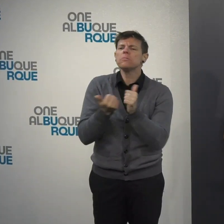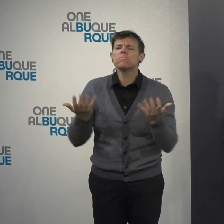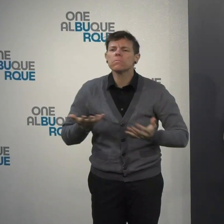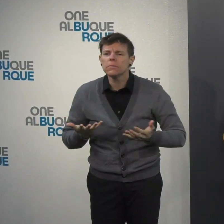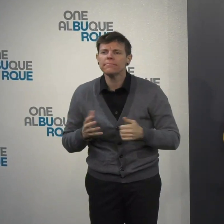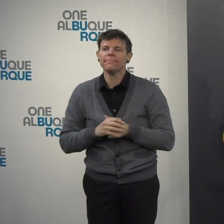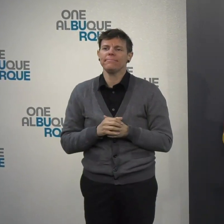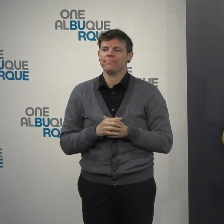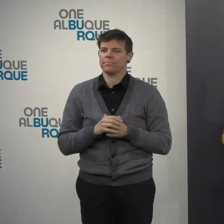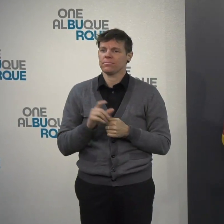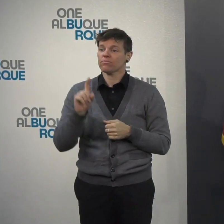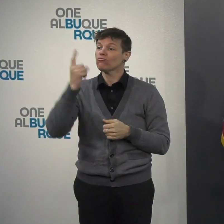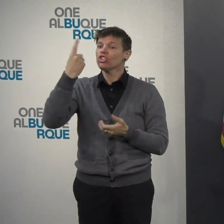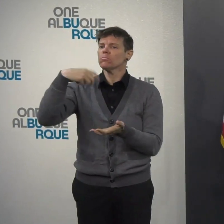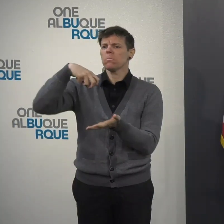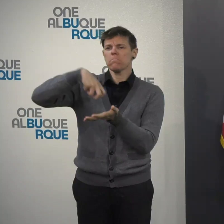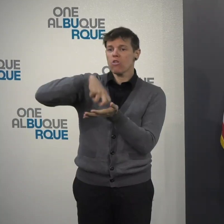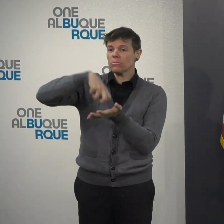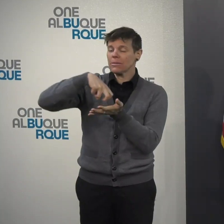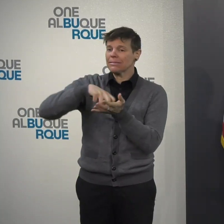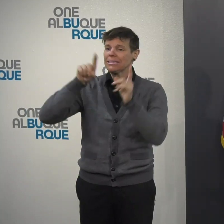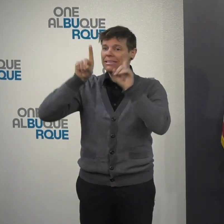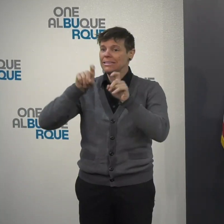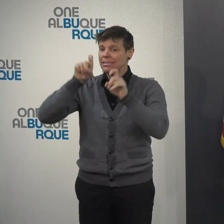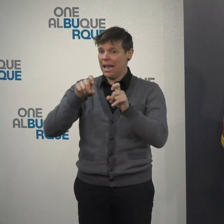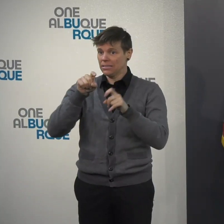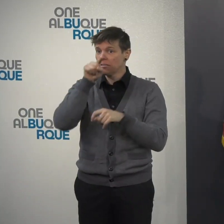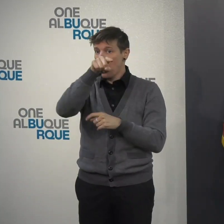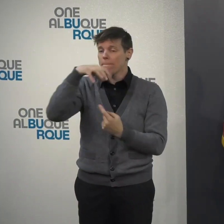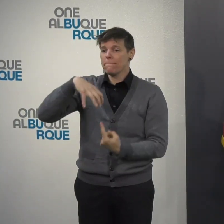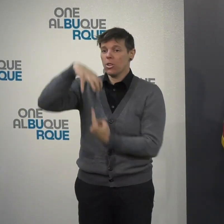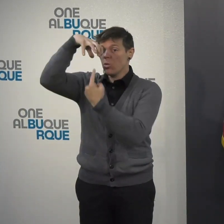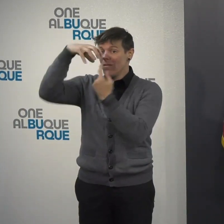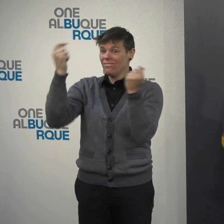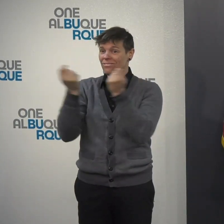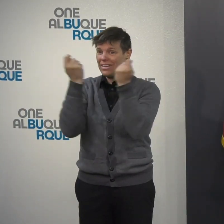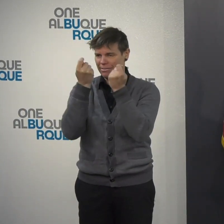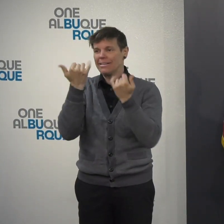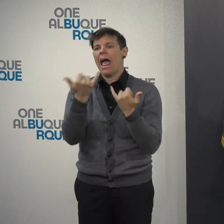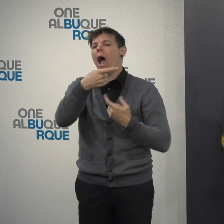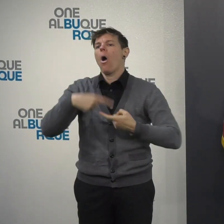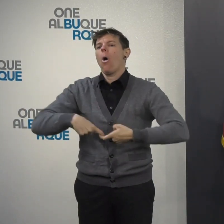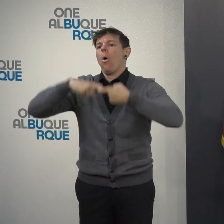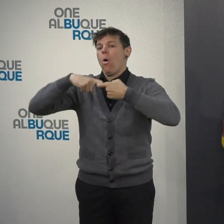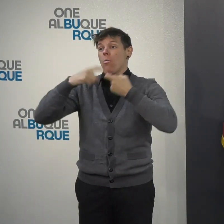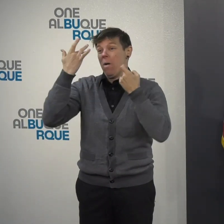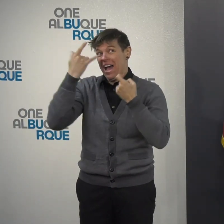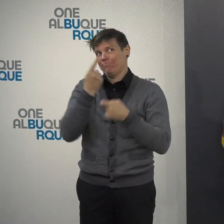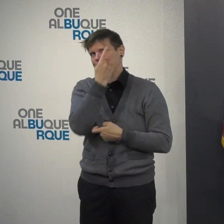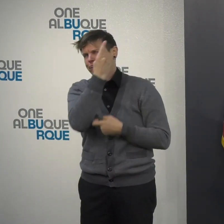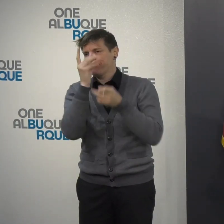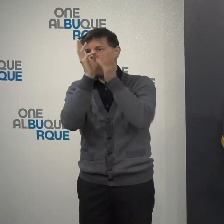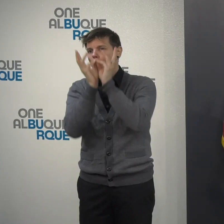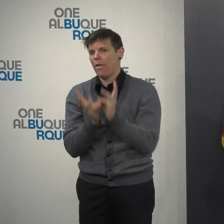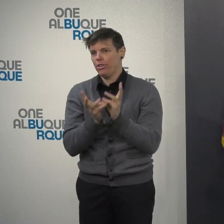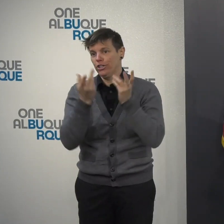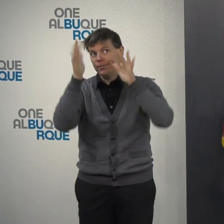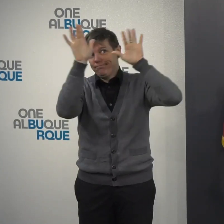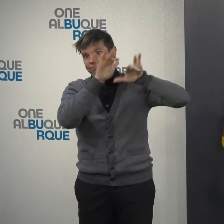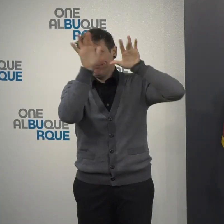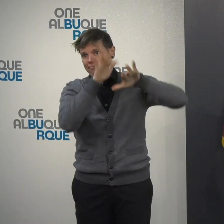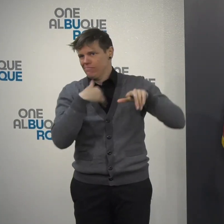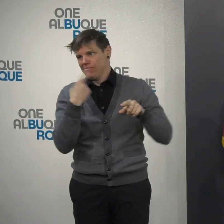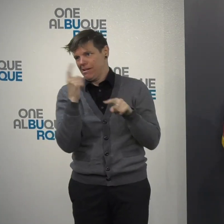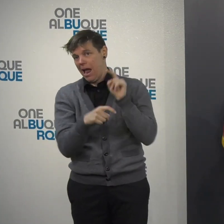Presbyterians testing site at the Balloon Fiesta is on hold today because of weather, and if you look outside, you can tell why. So with the snow and so